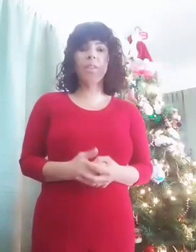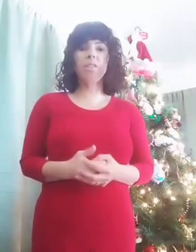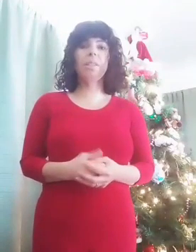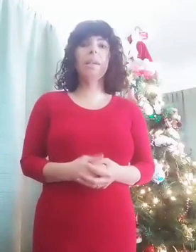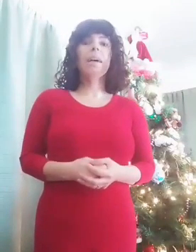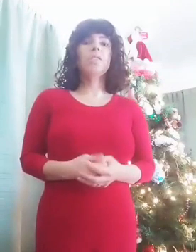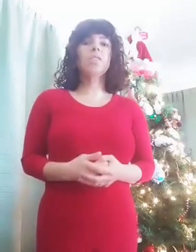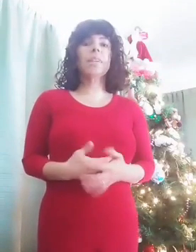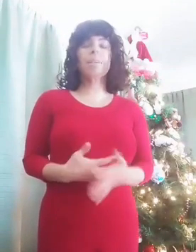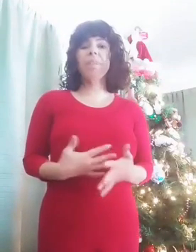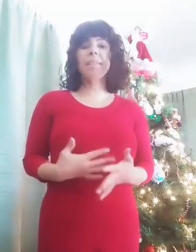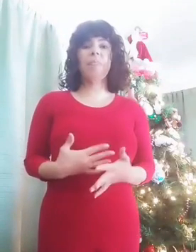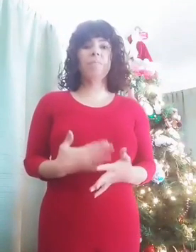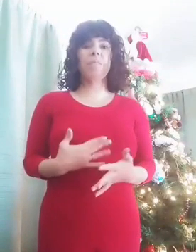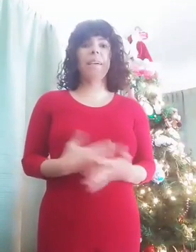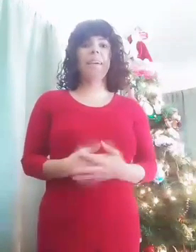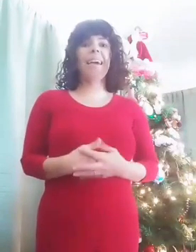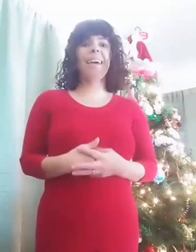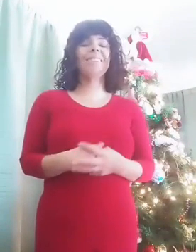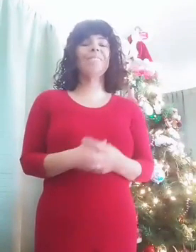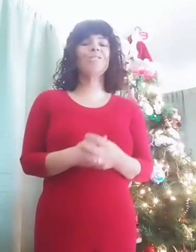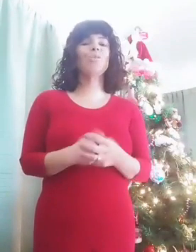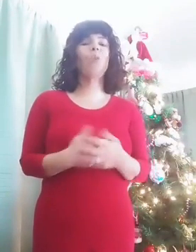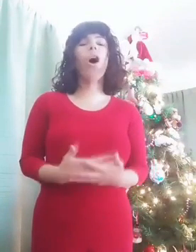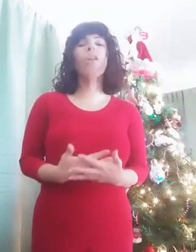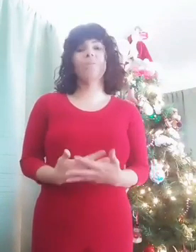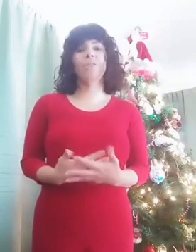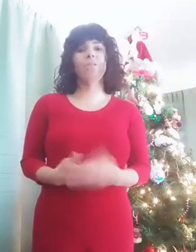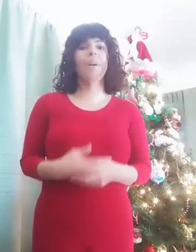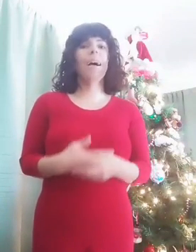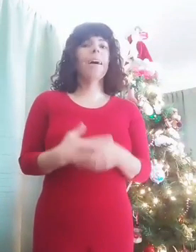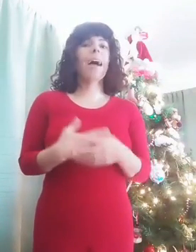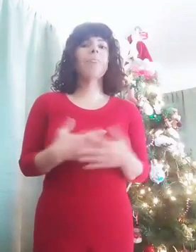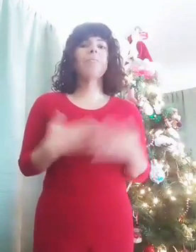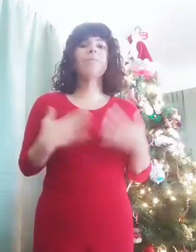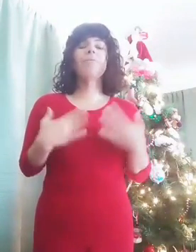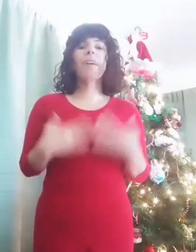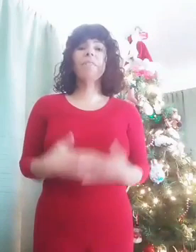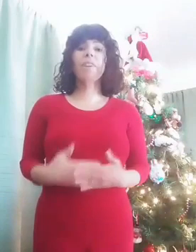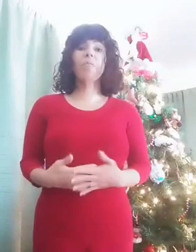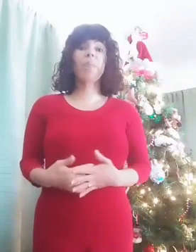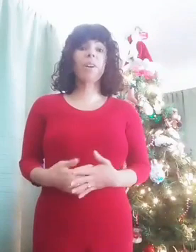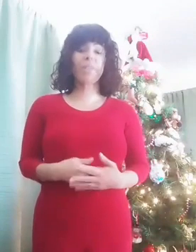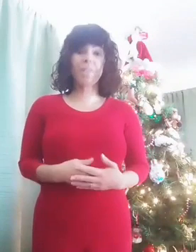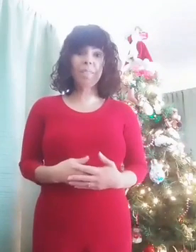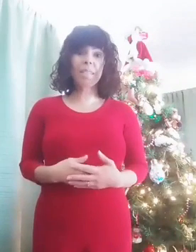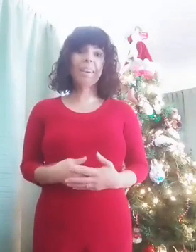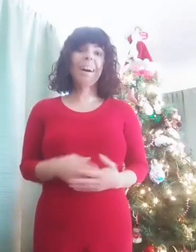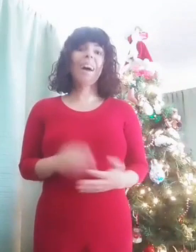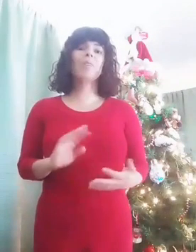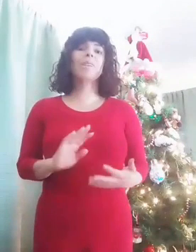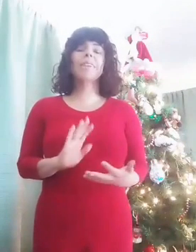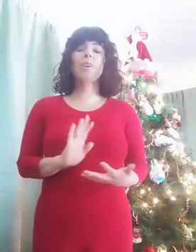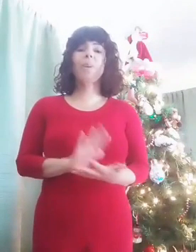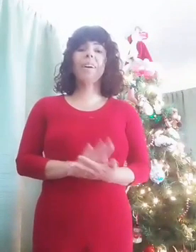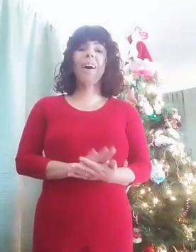question just please come to me and to all of you have a very very Merry Christmas I'm going to take a week